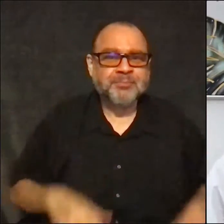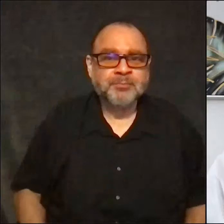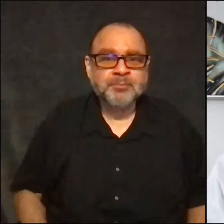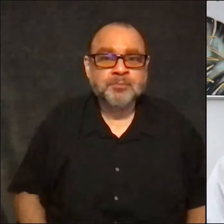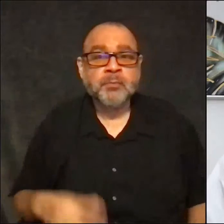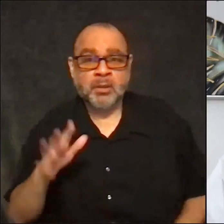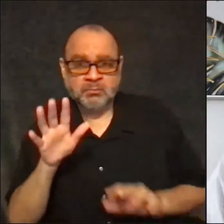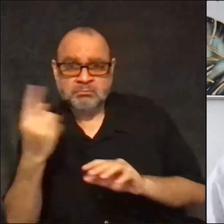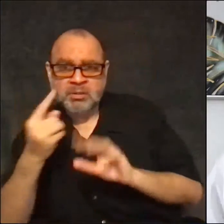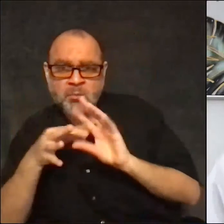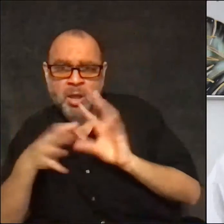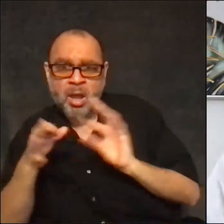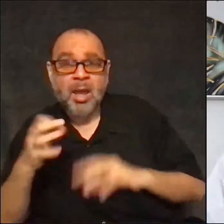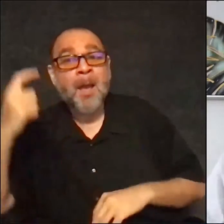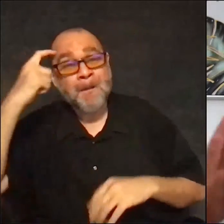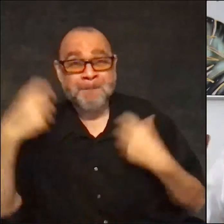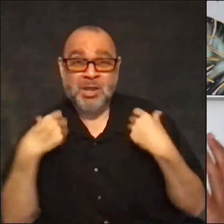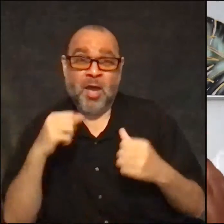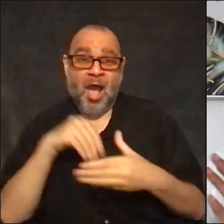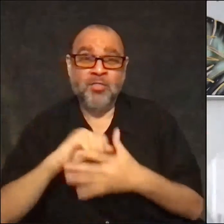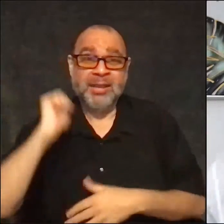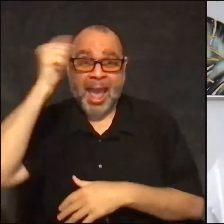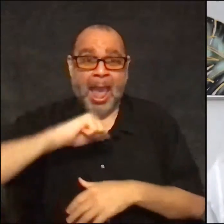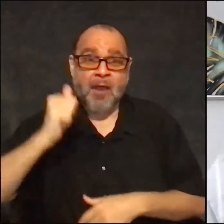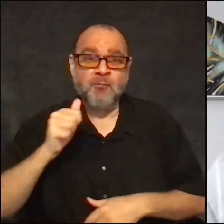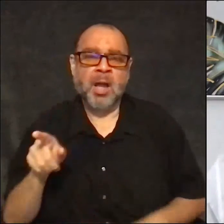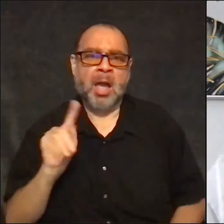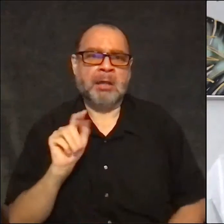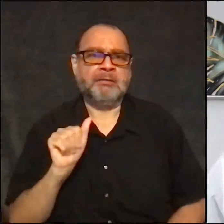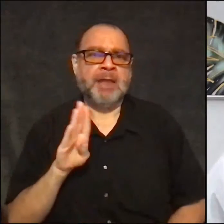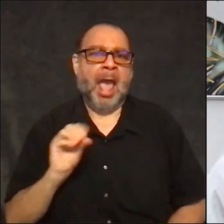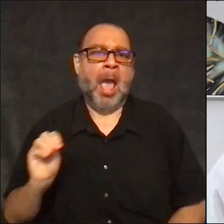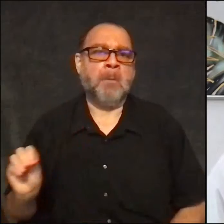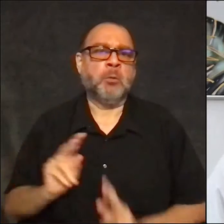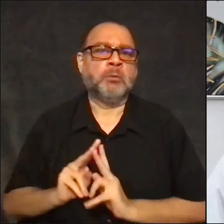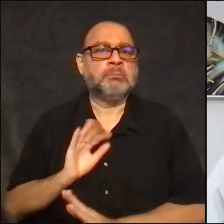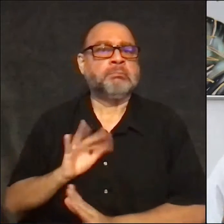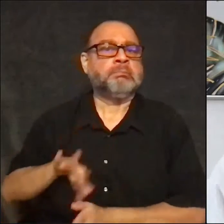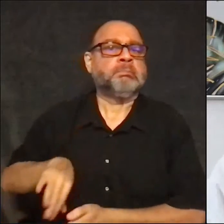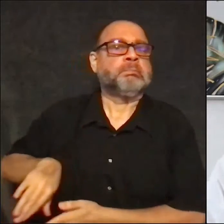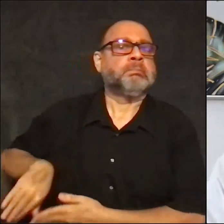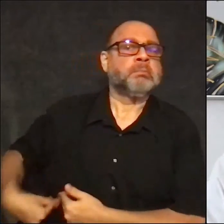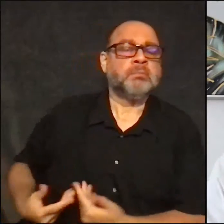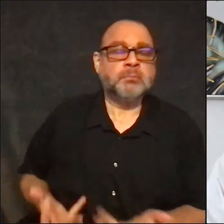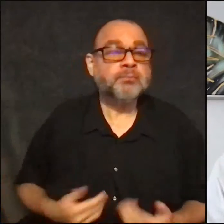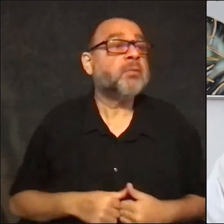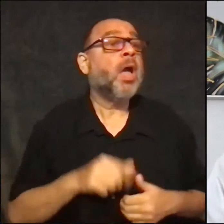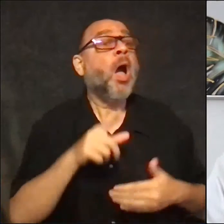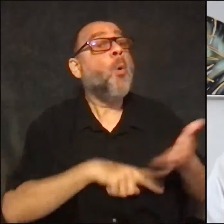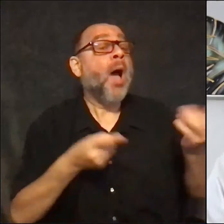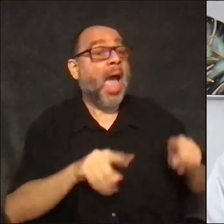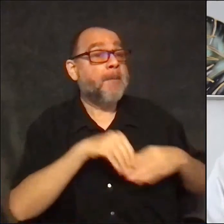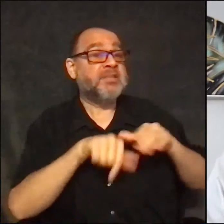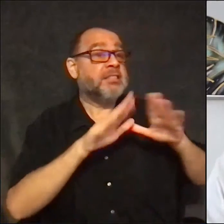taboo. So we have all the way to it being full on taboo. Isaac put, what happens in this house should stay in this house. And then